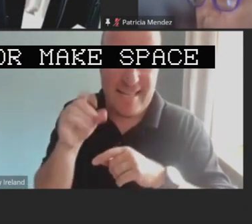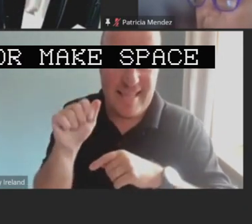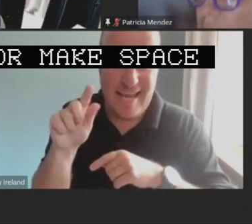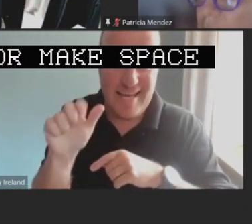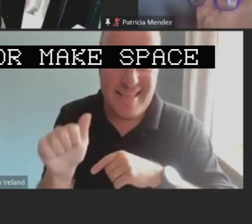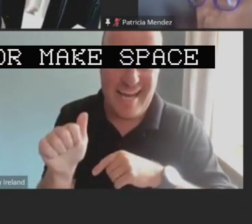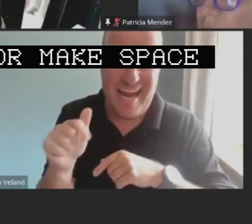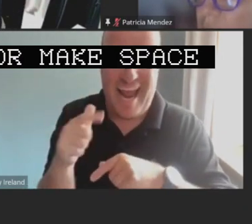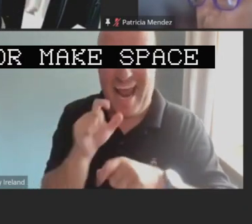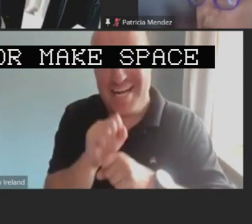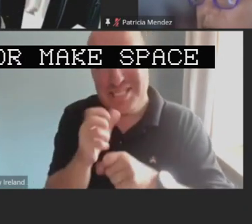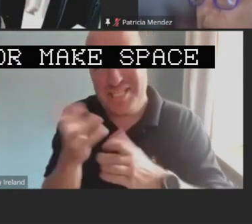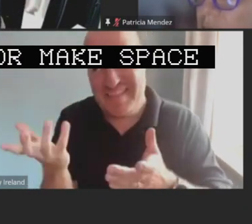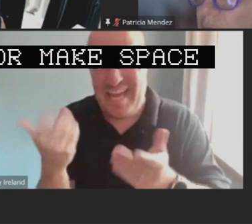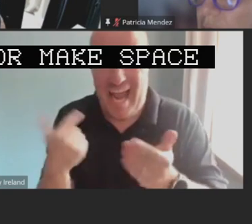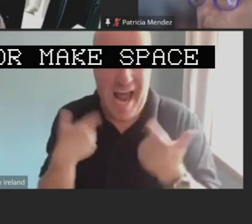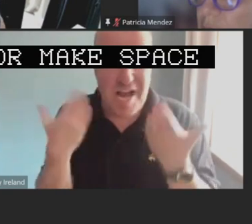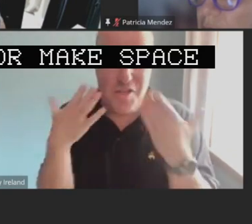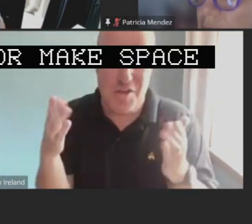Elizabeth's comment about,